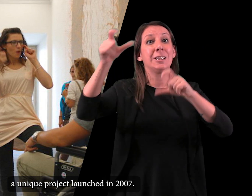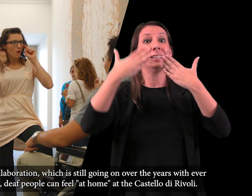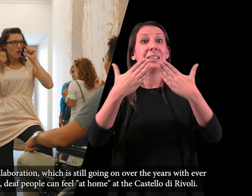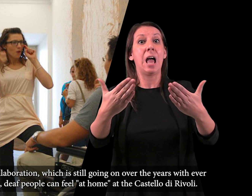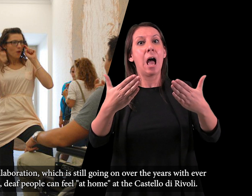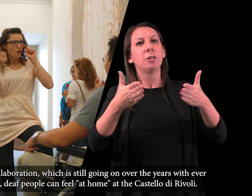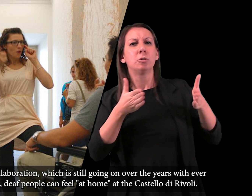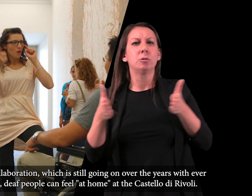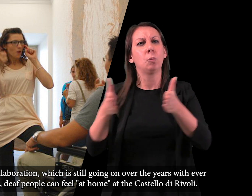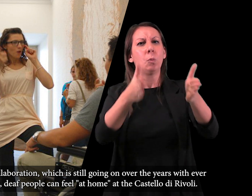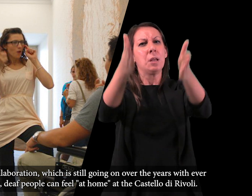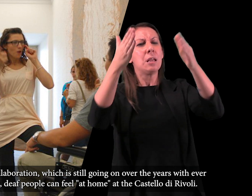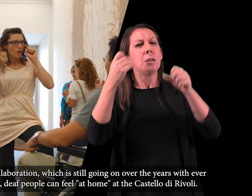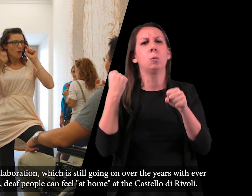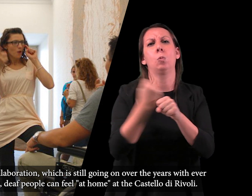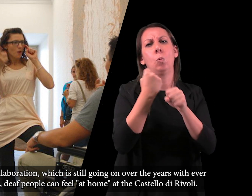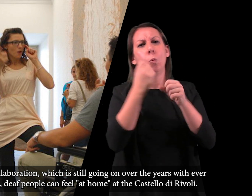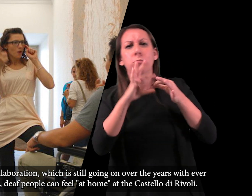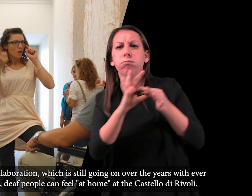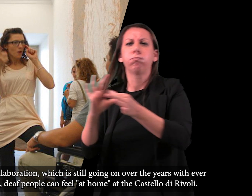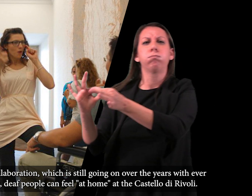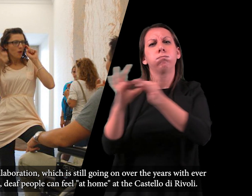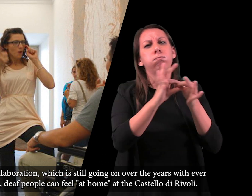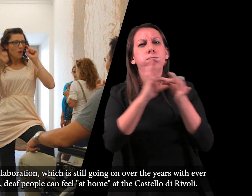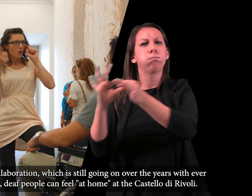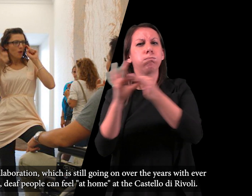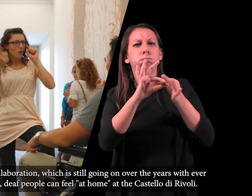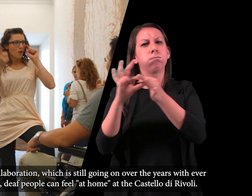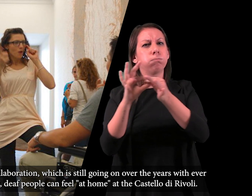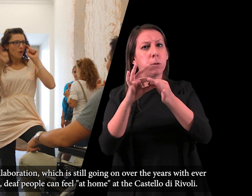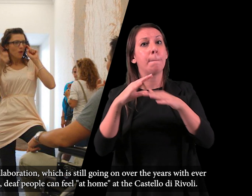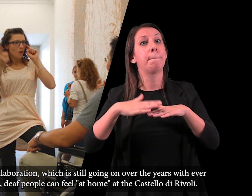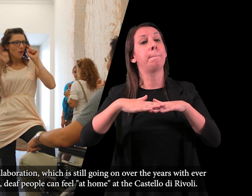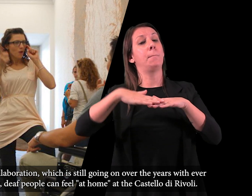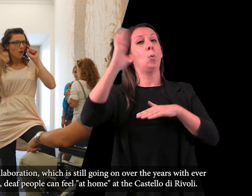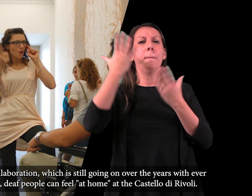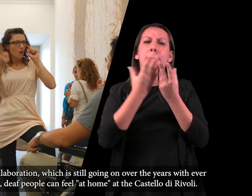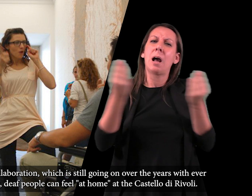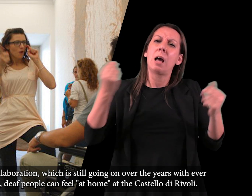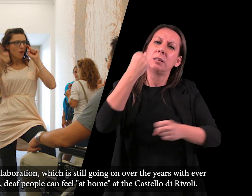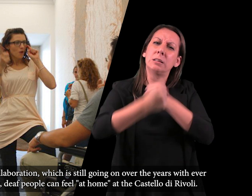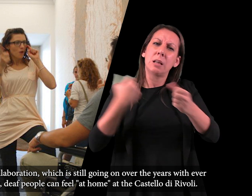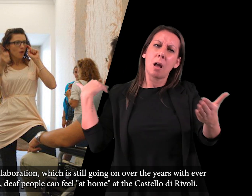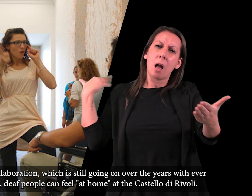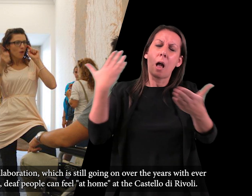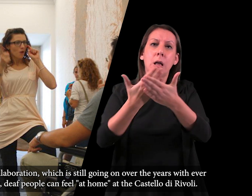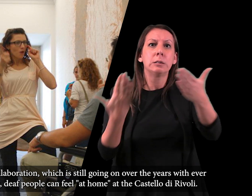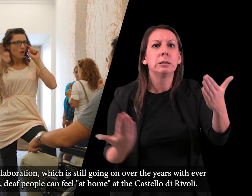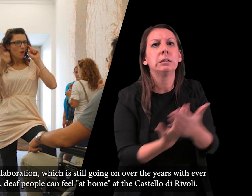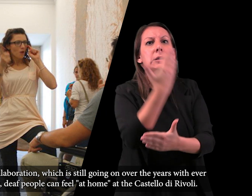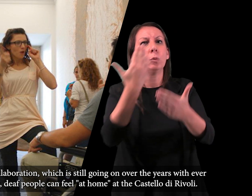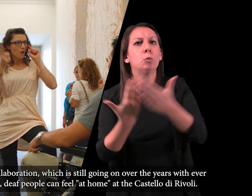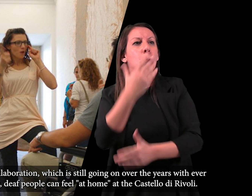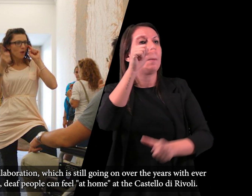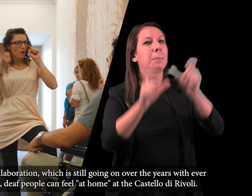Thanks to the collaboration, which is still going on over the years with ever new initiatives,